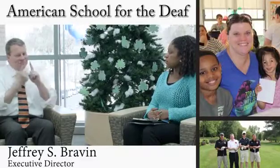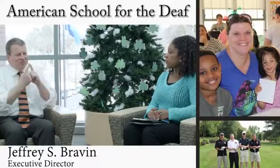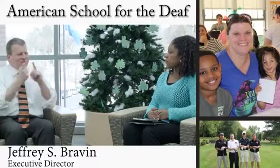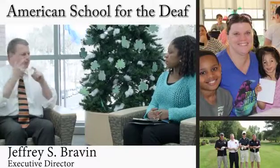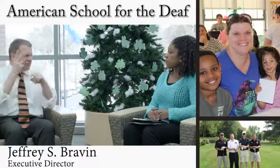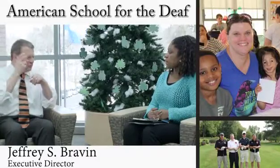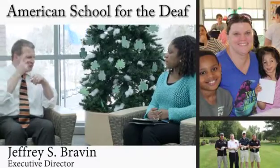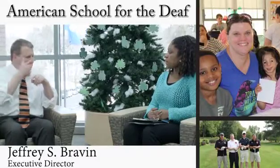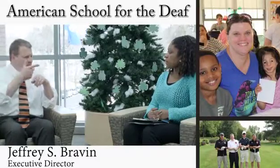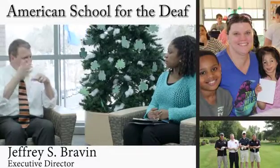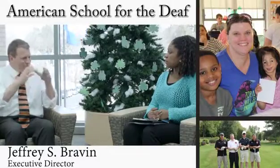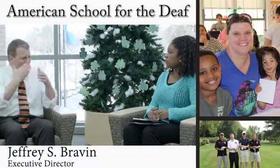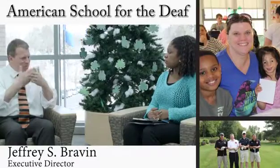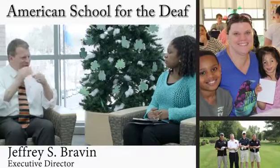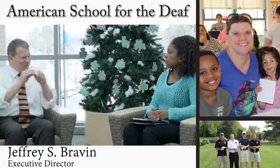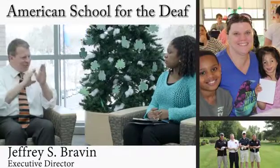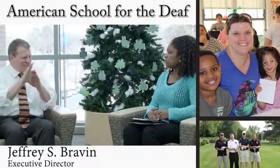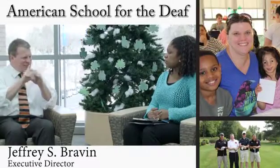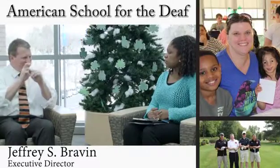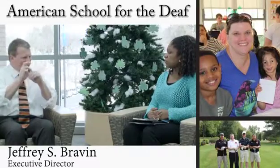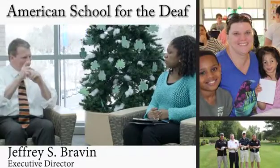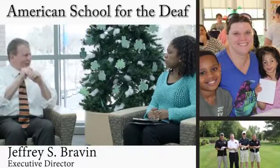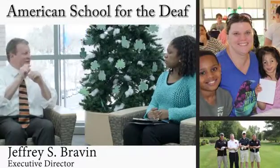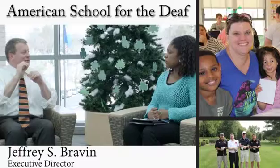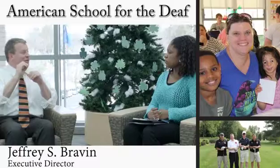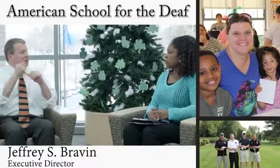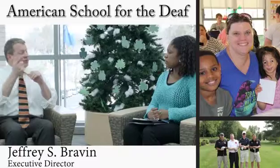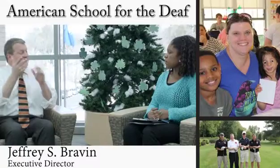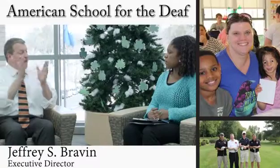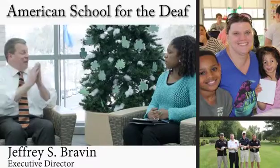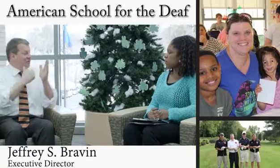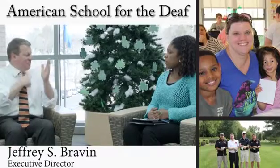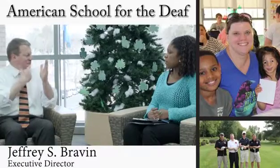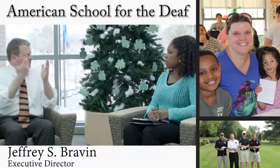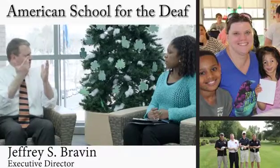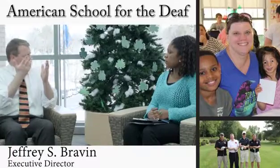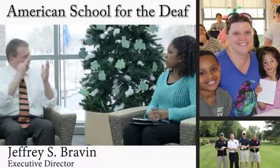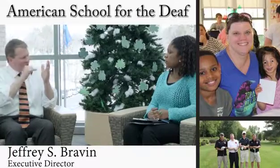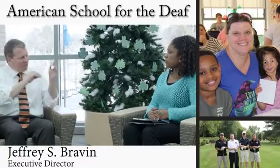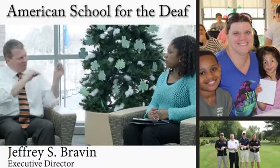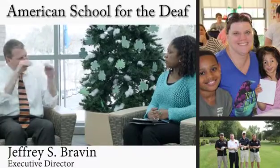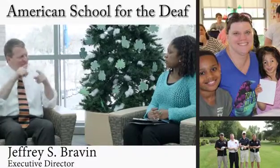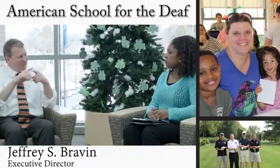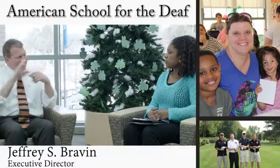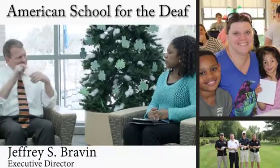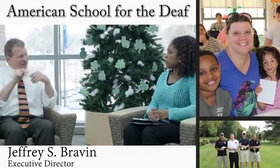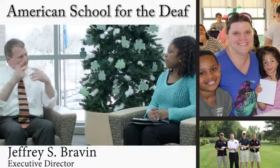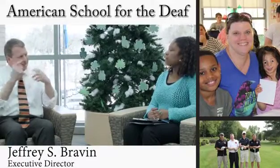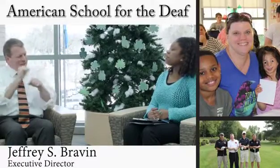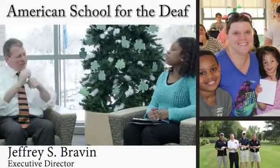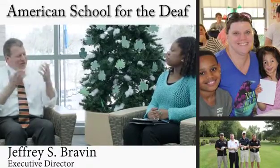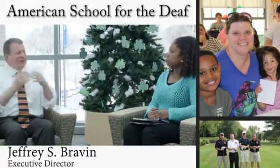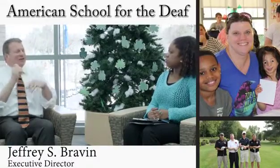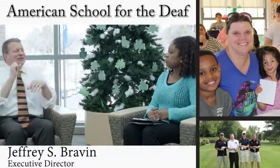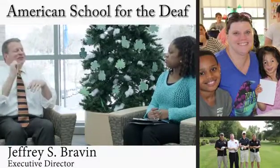Deaf. And he said, I heard that you were doing well in development, and asked if I would move to Connecticut to